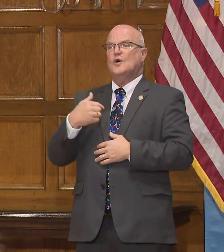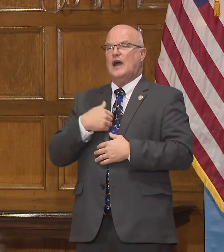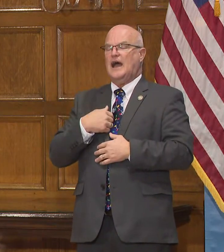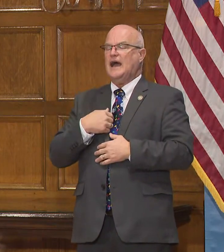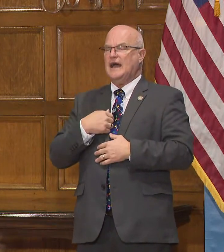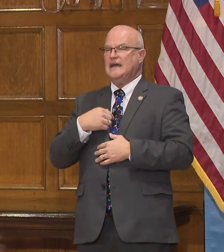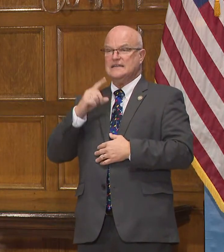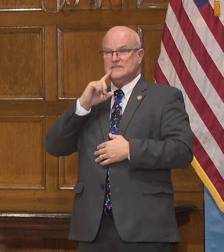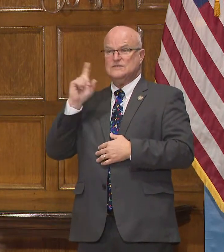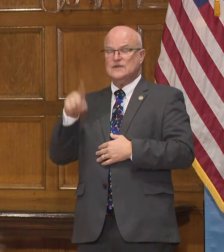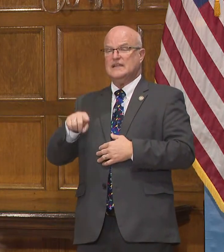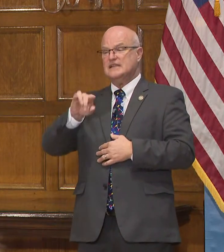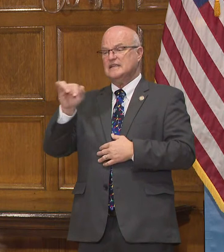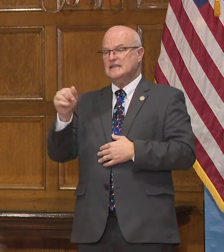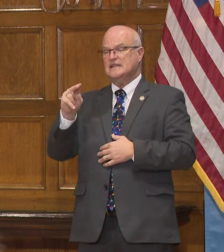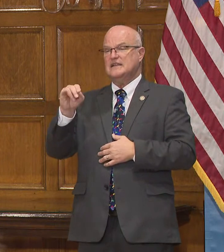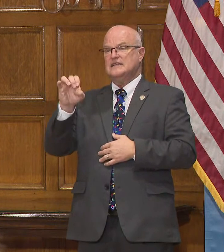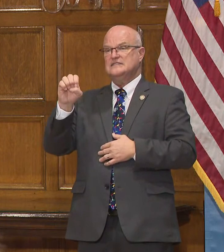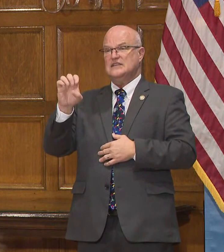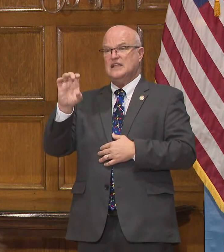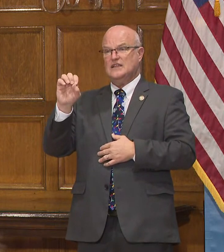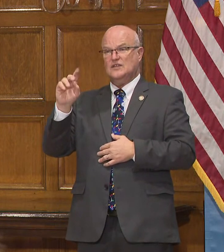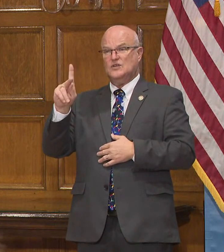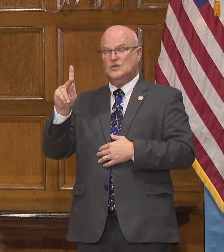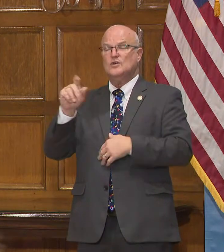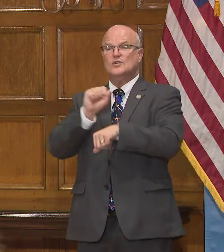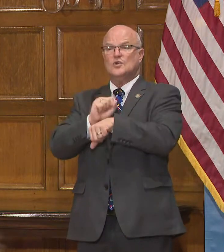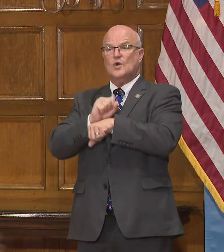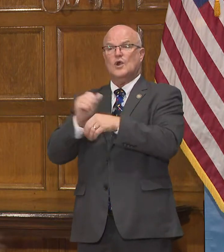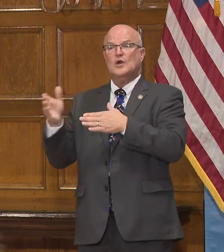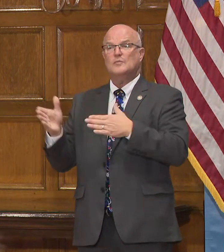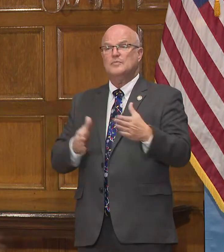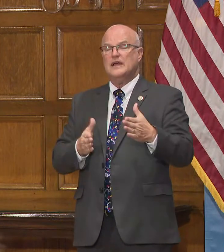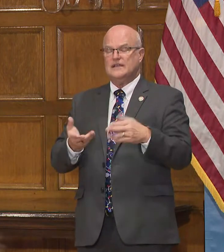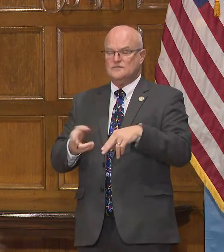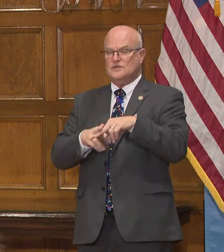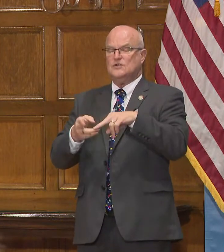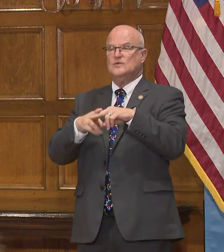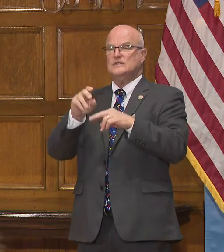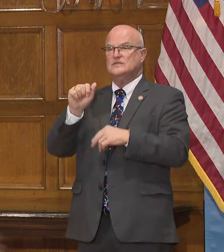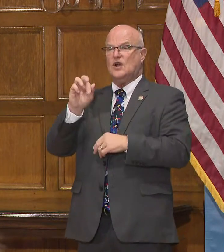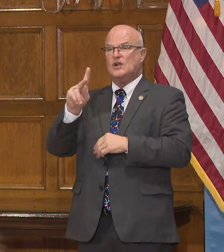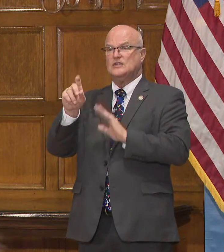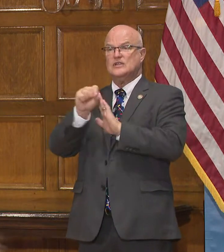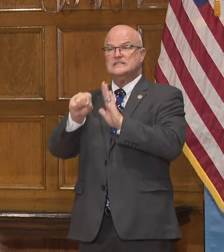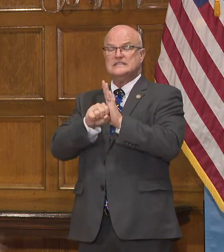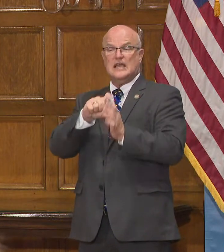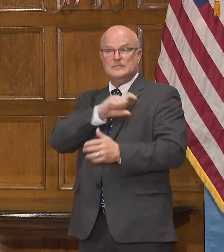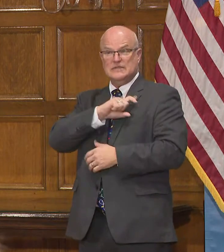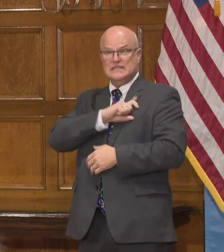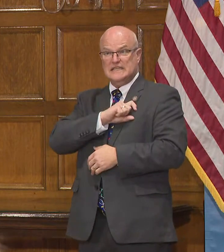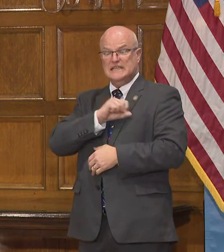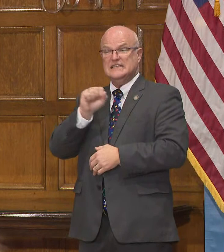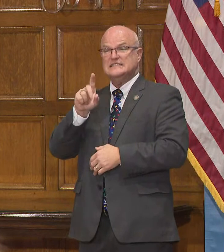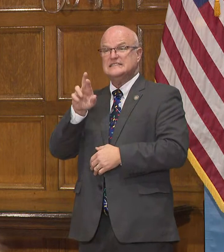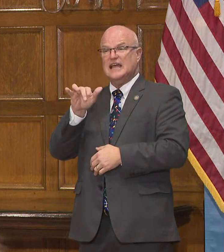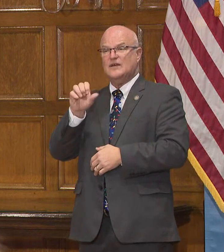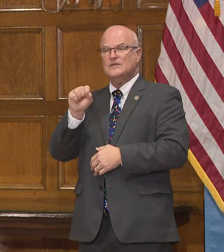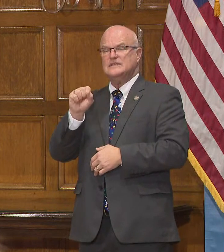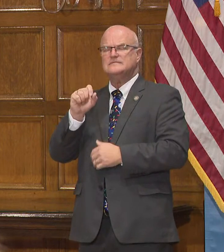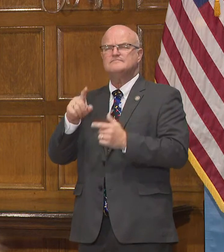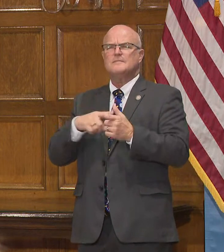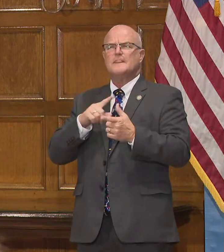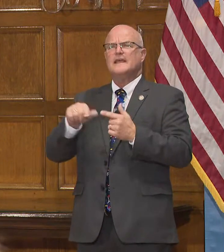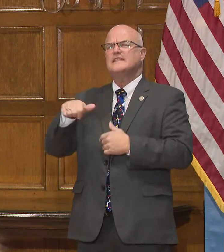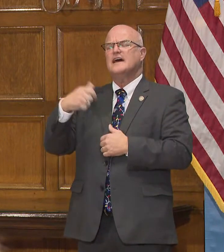directed Secretary Jamie Cook to work on a plan to increase Arkansas State Police salaries, and then to see if there are some